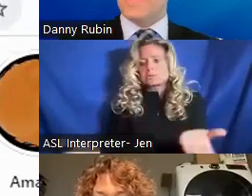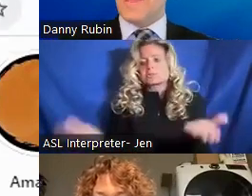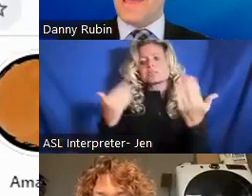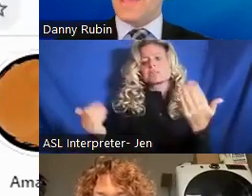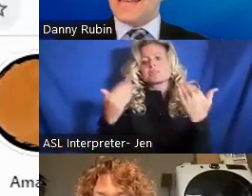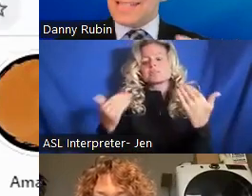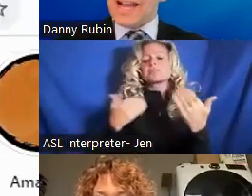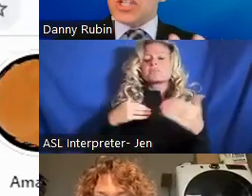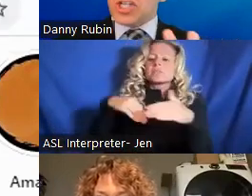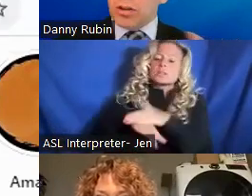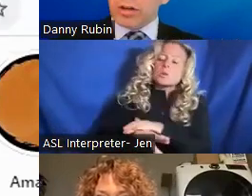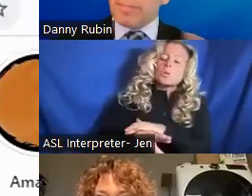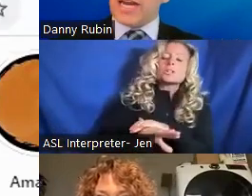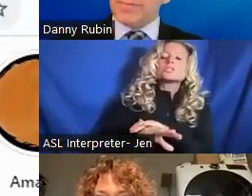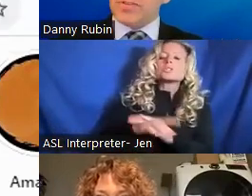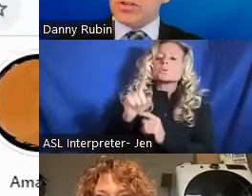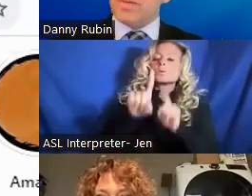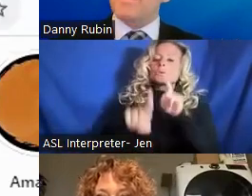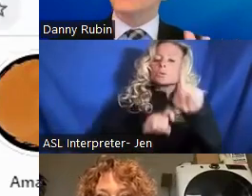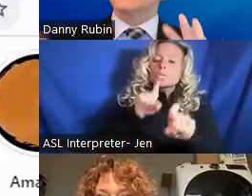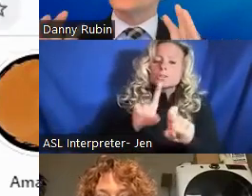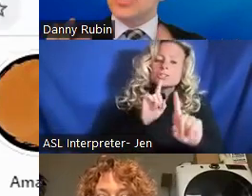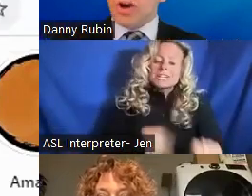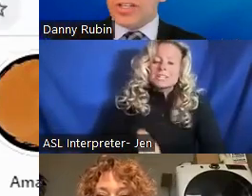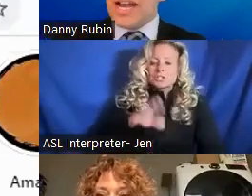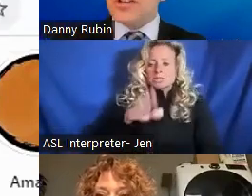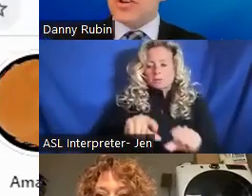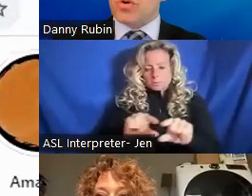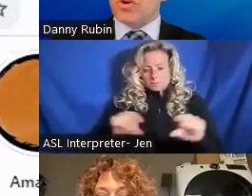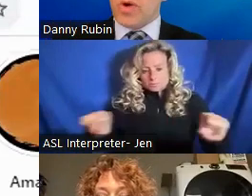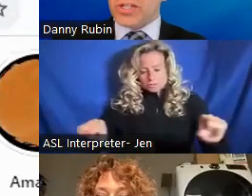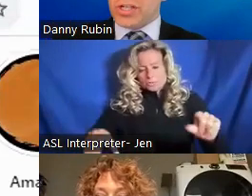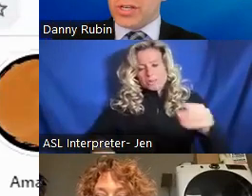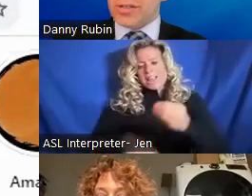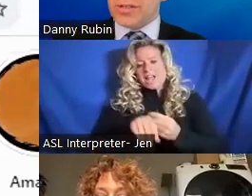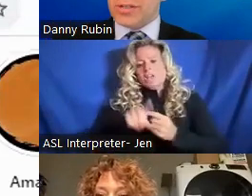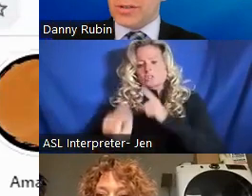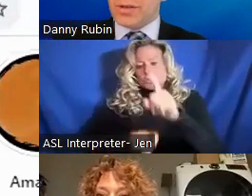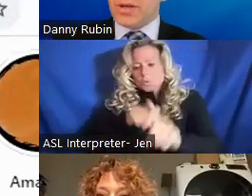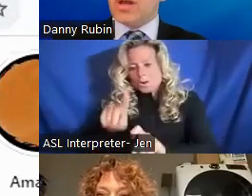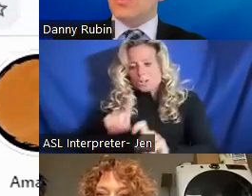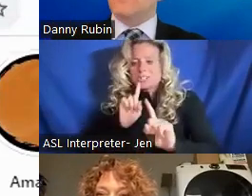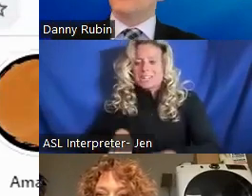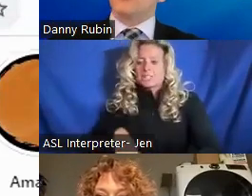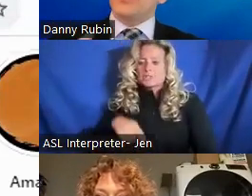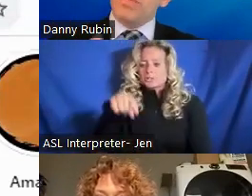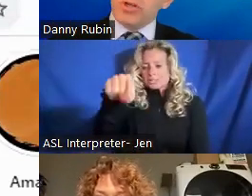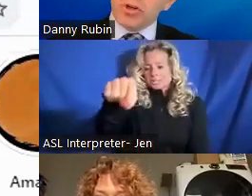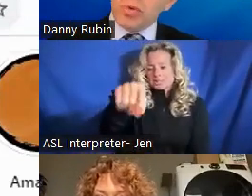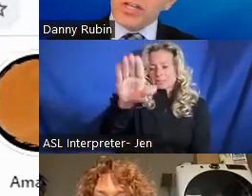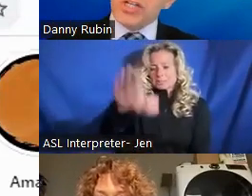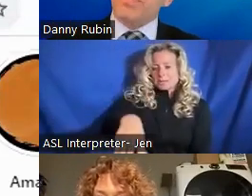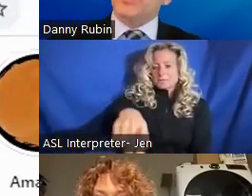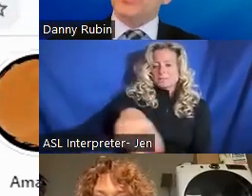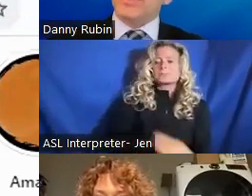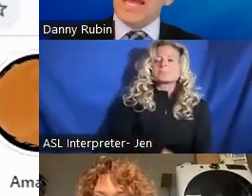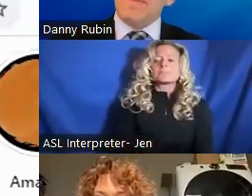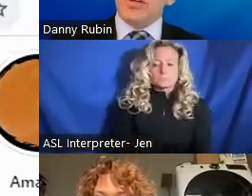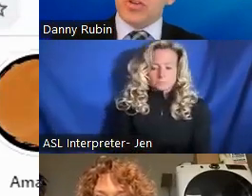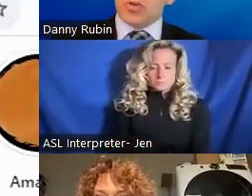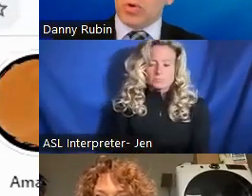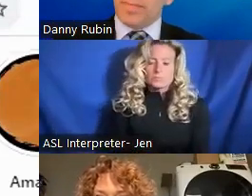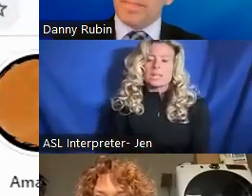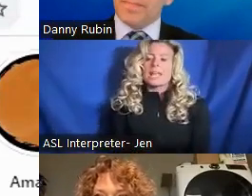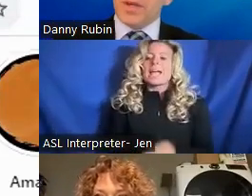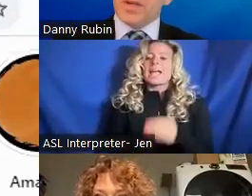the Q&A section along the bottom of Zoom. Start to enter your questions. When you put your question, put your